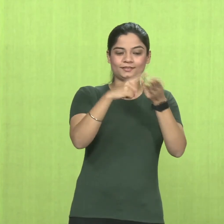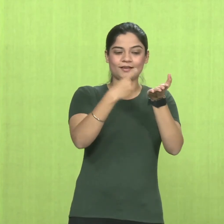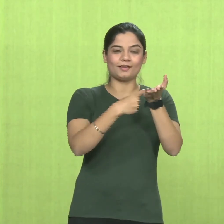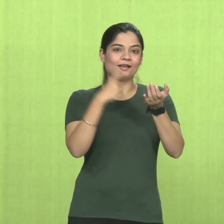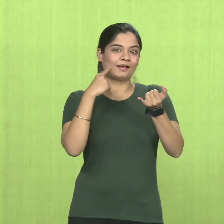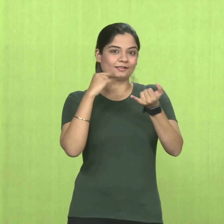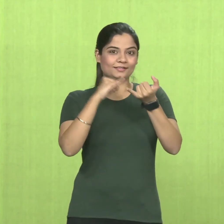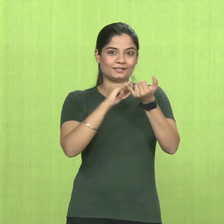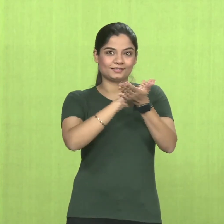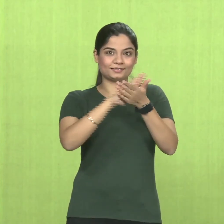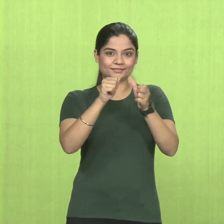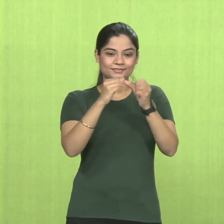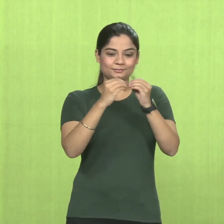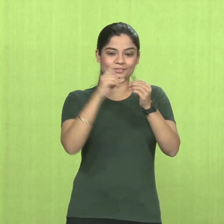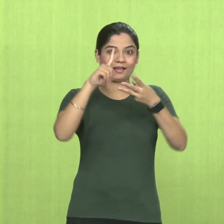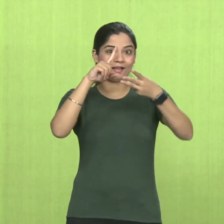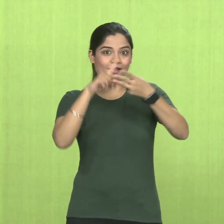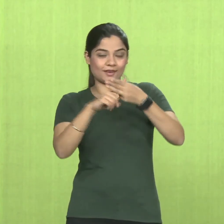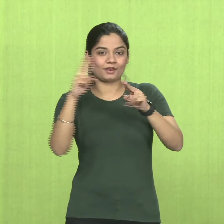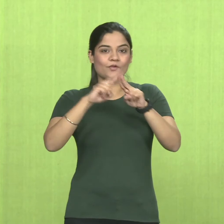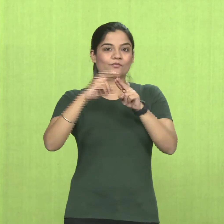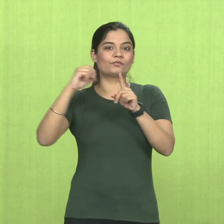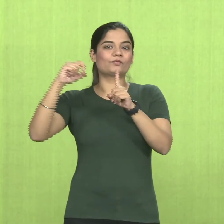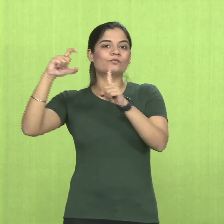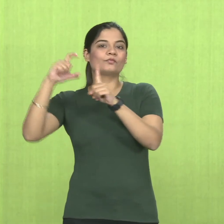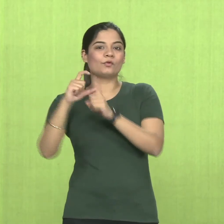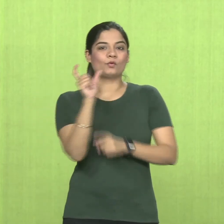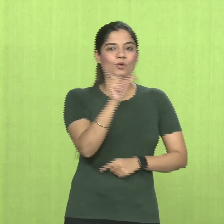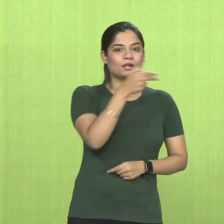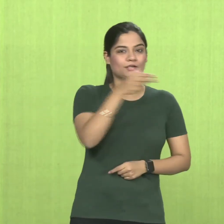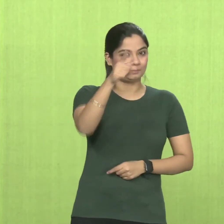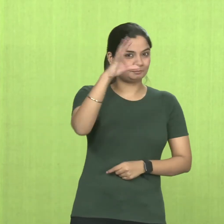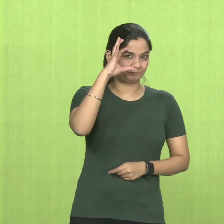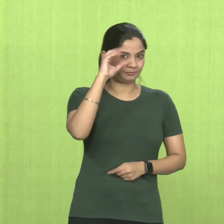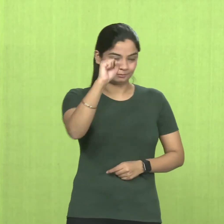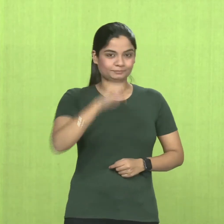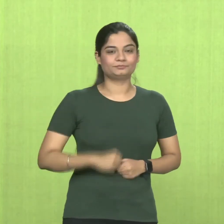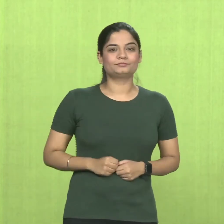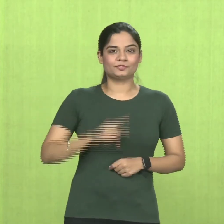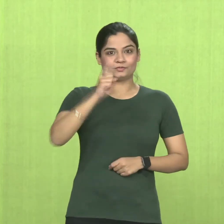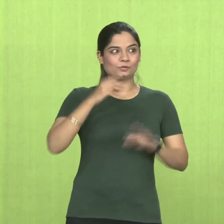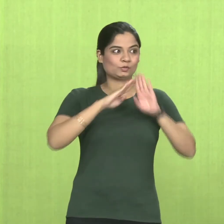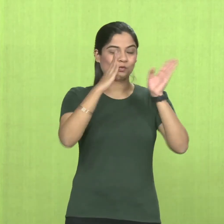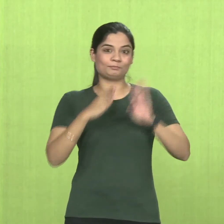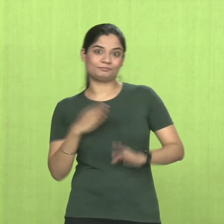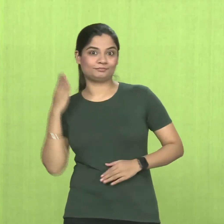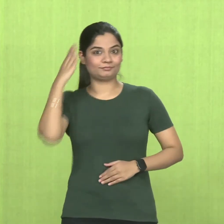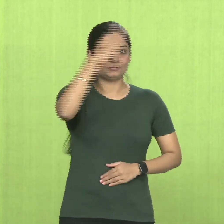very long time. Remember the word? So the name of the food, let's